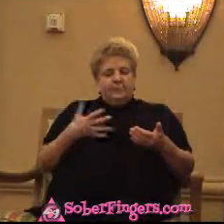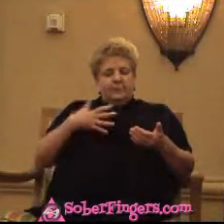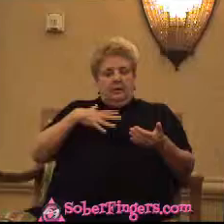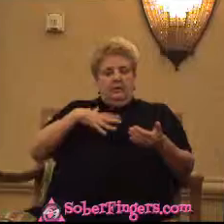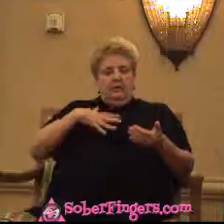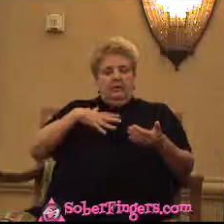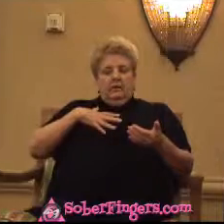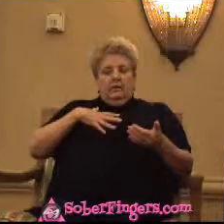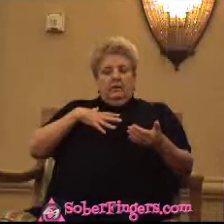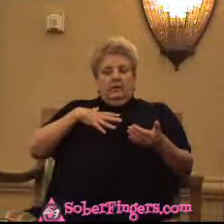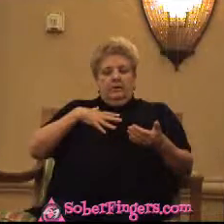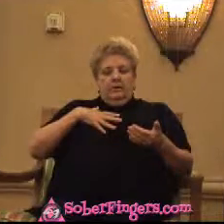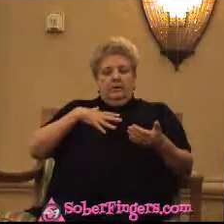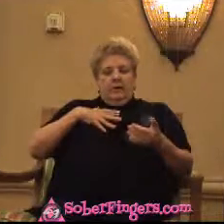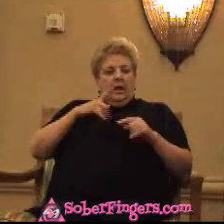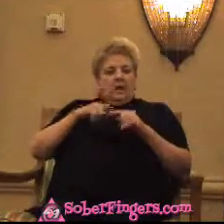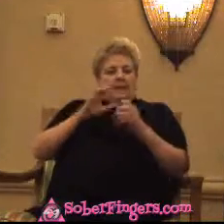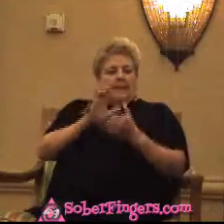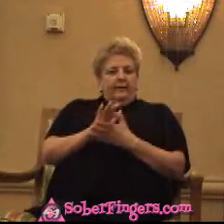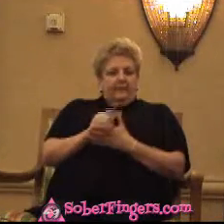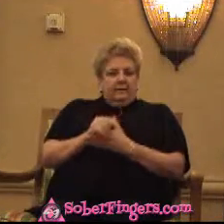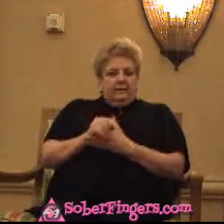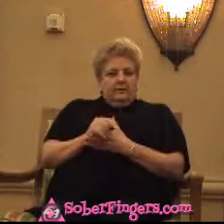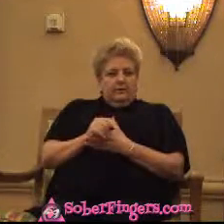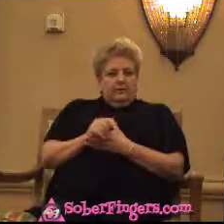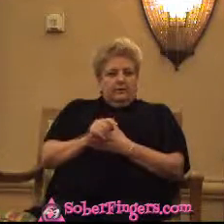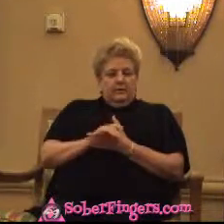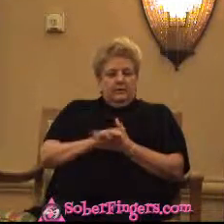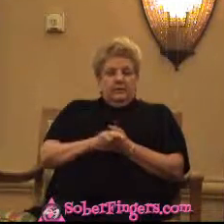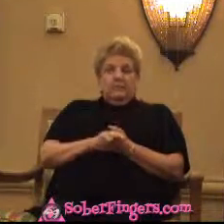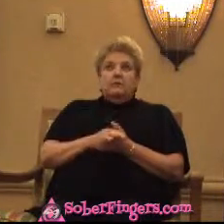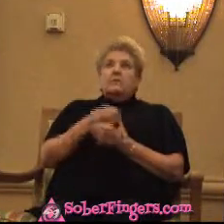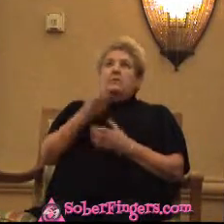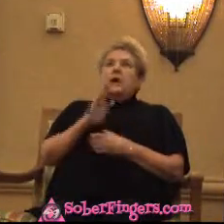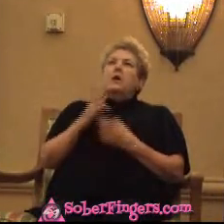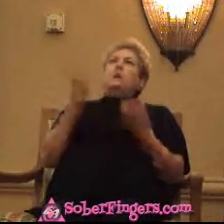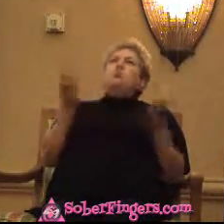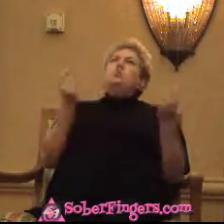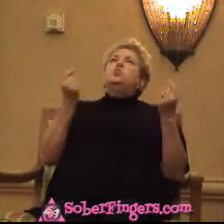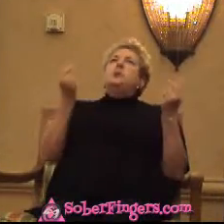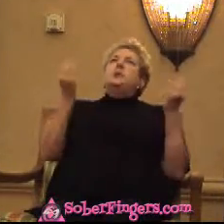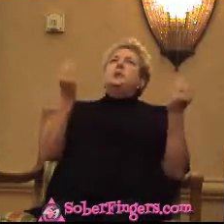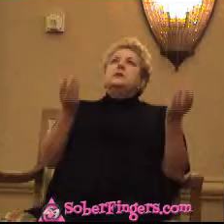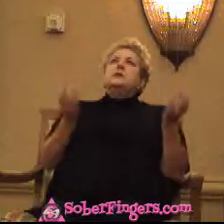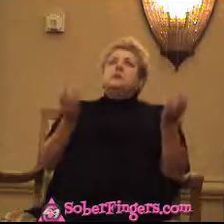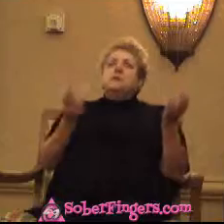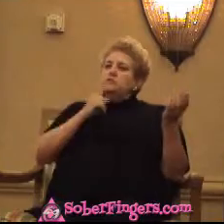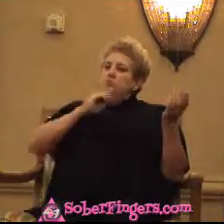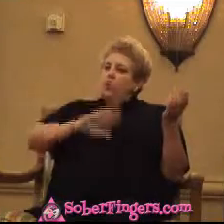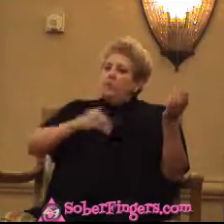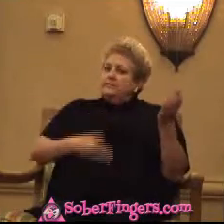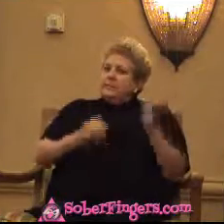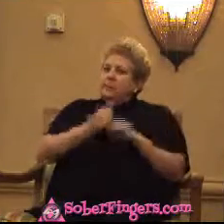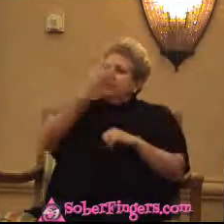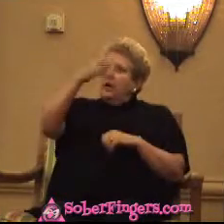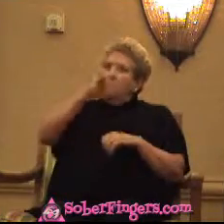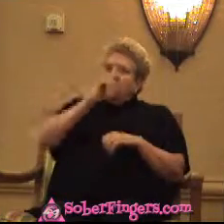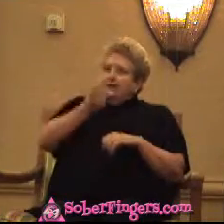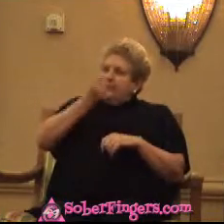believe it. God, what have you done to me now? I was really upset with God, who I didn't understand, of course.